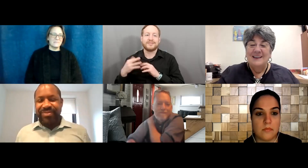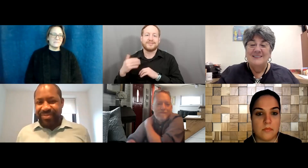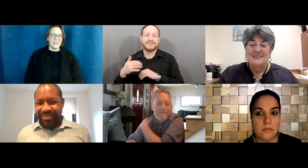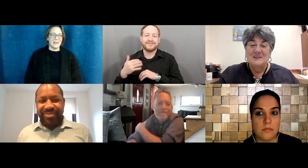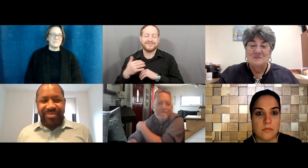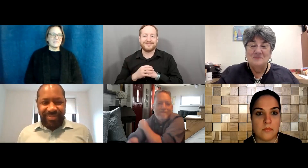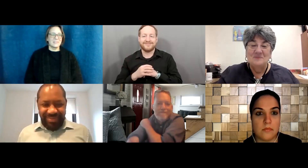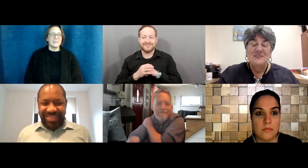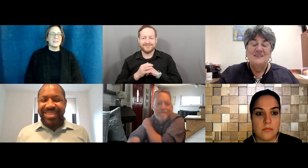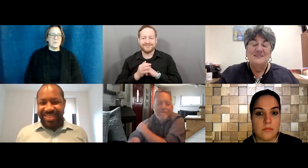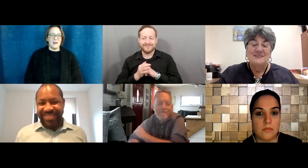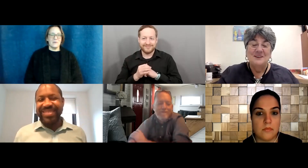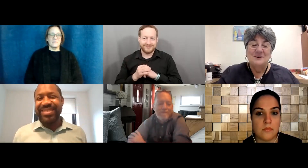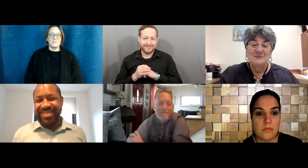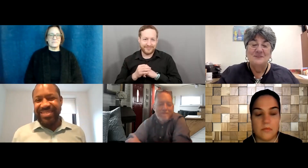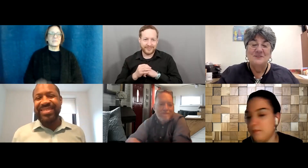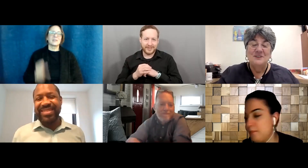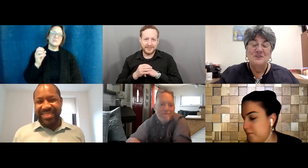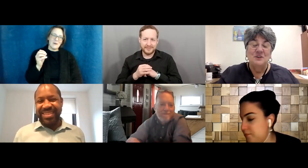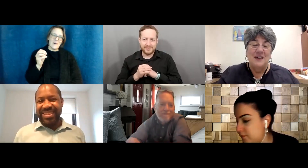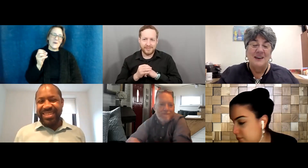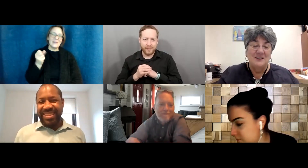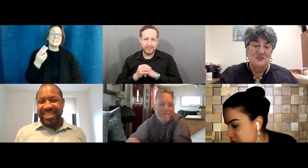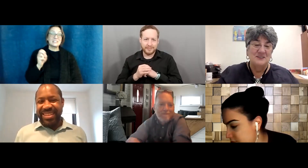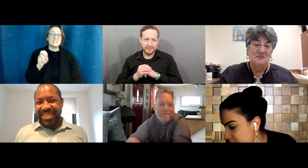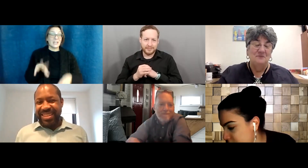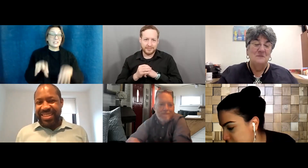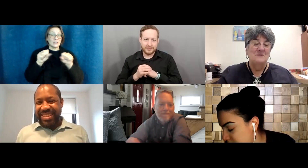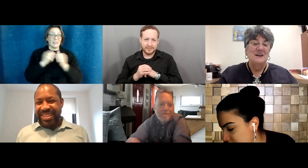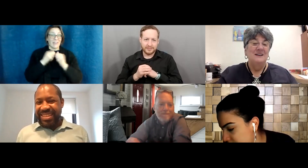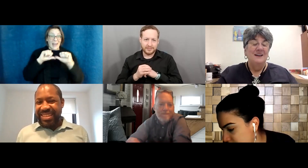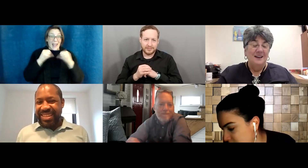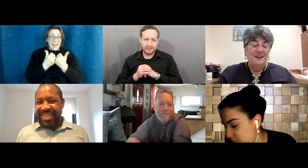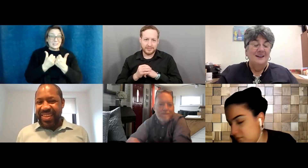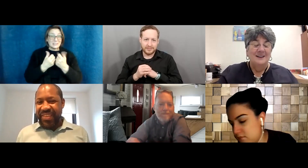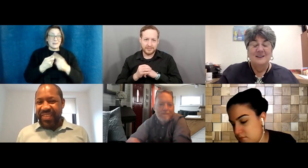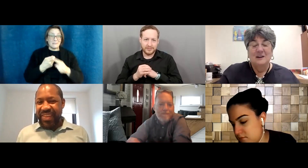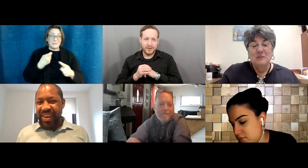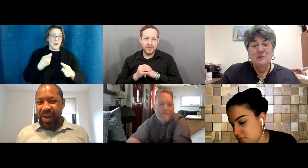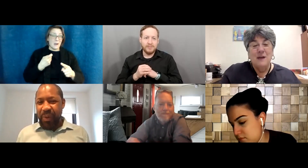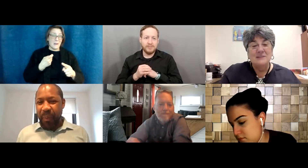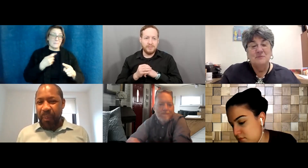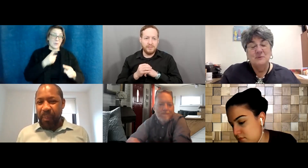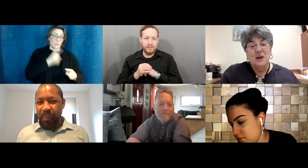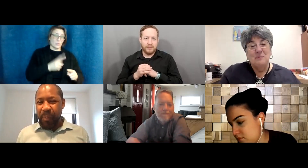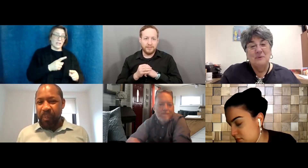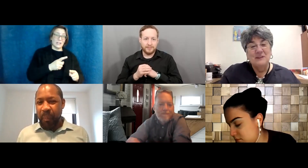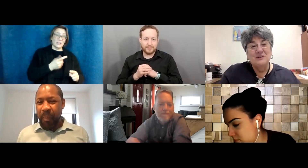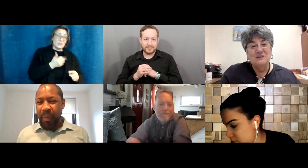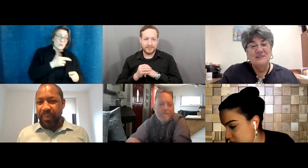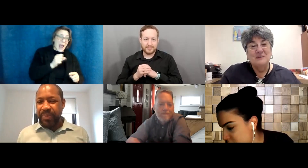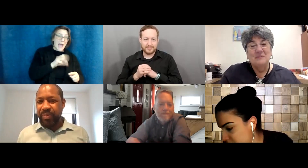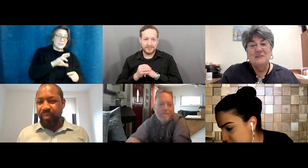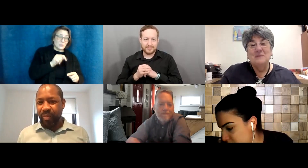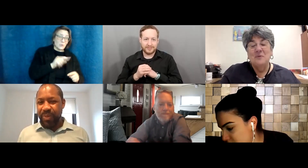Yeah. And, Wow. so she took that agency from a real grassroots operation